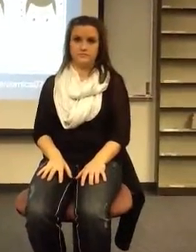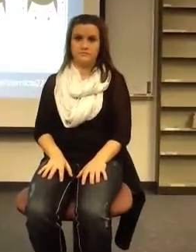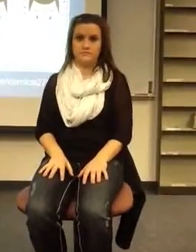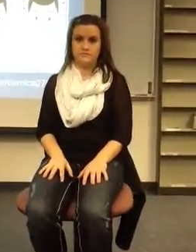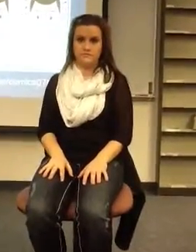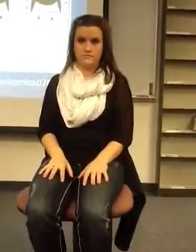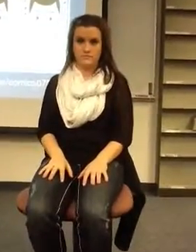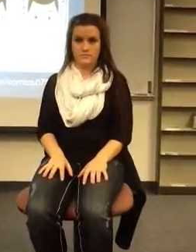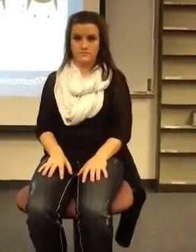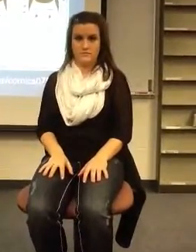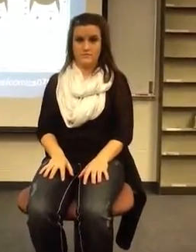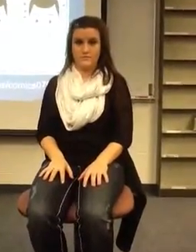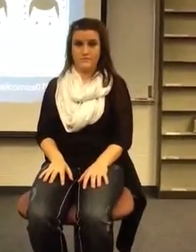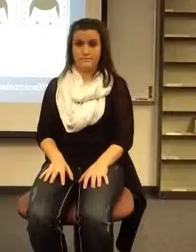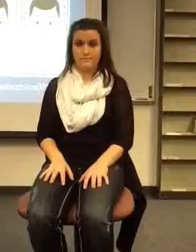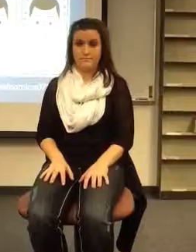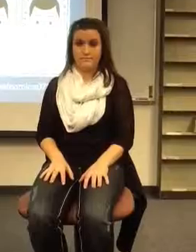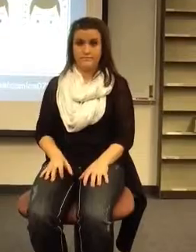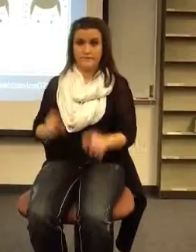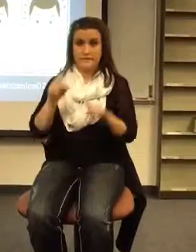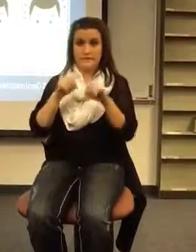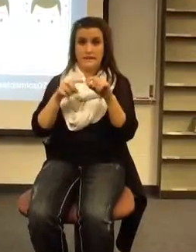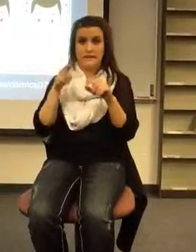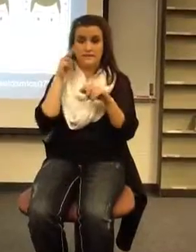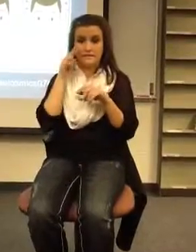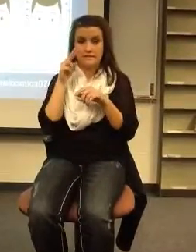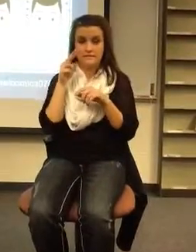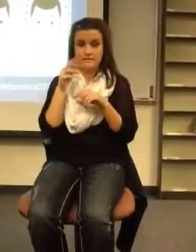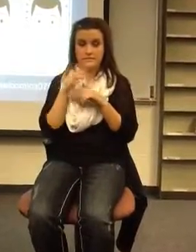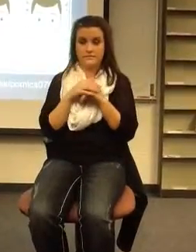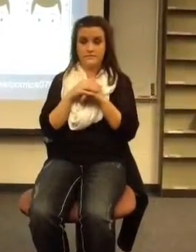Invisible. Maybe he feels invisible.